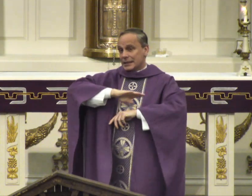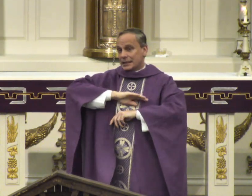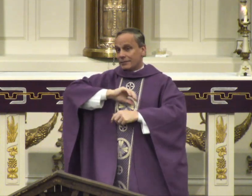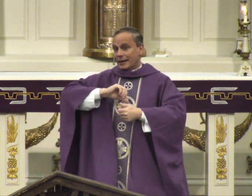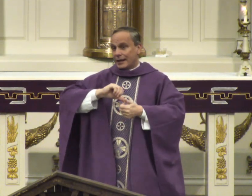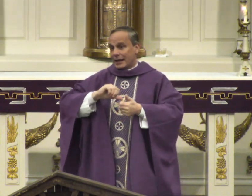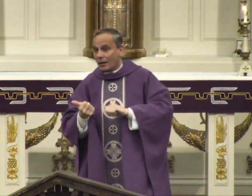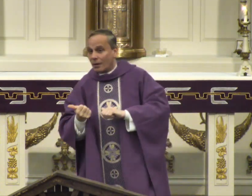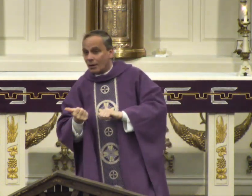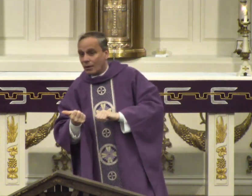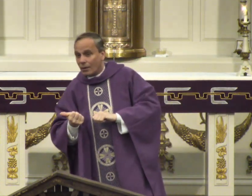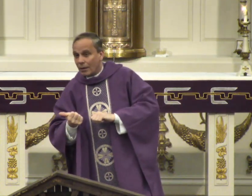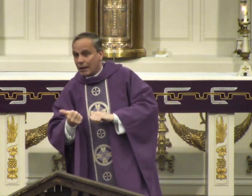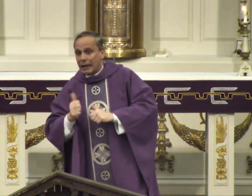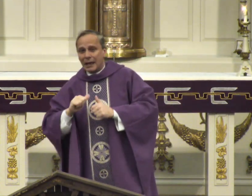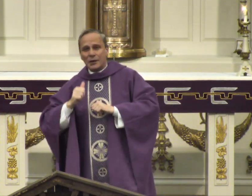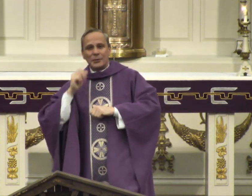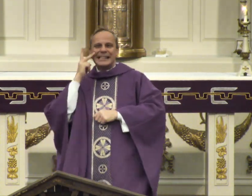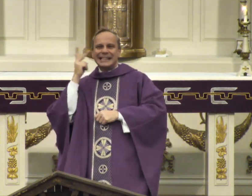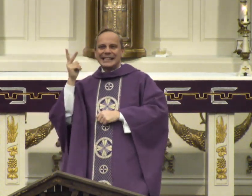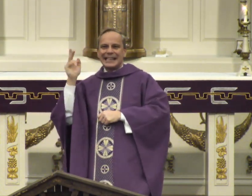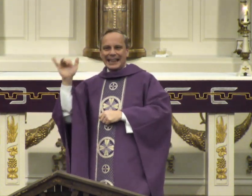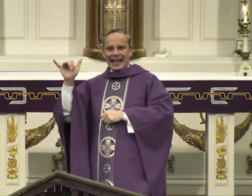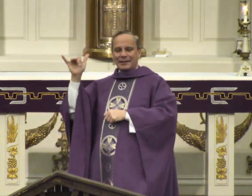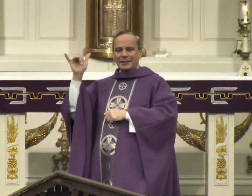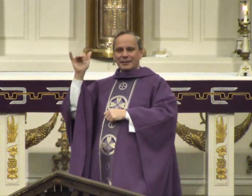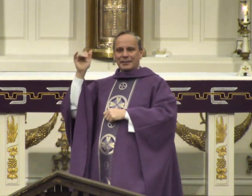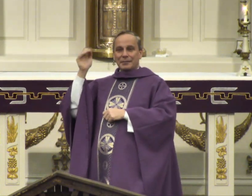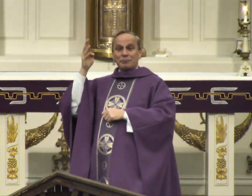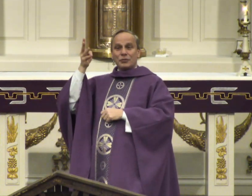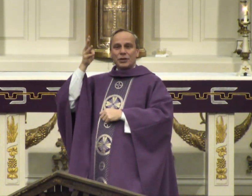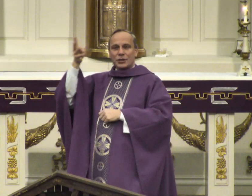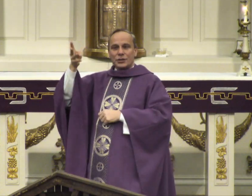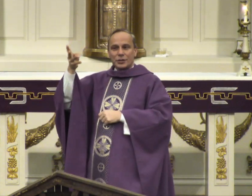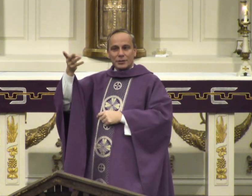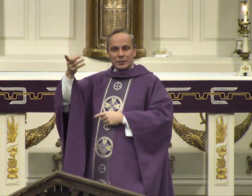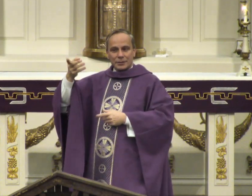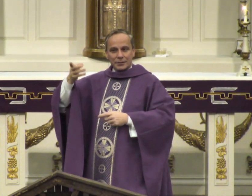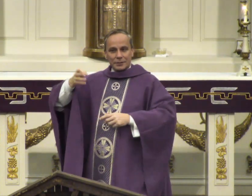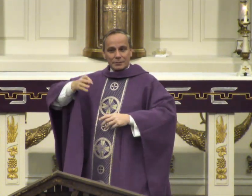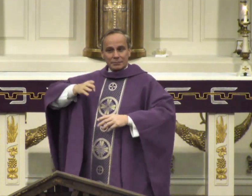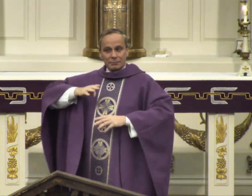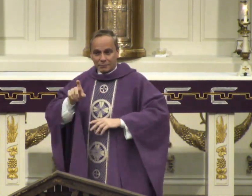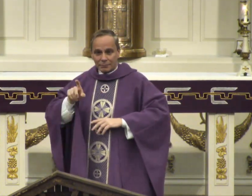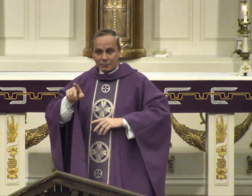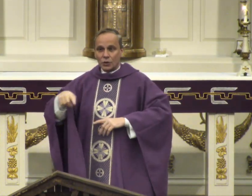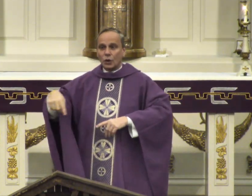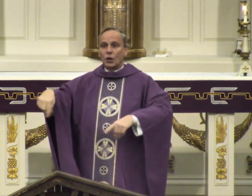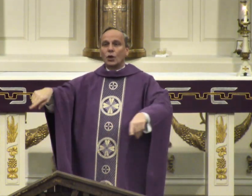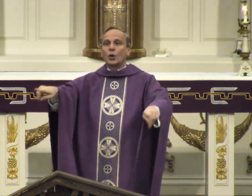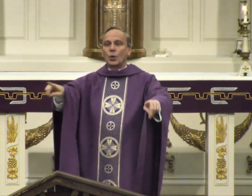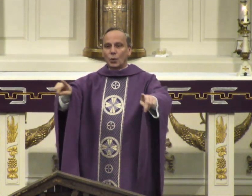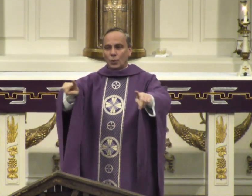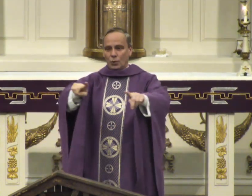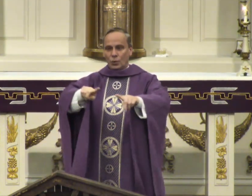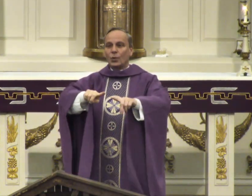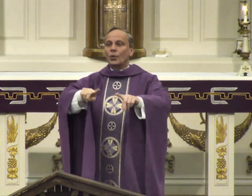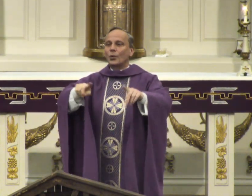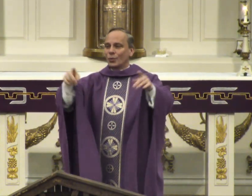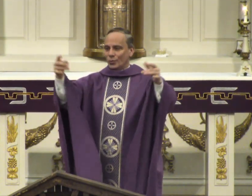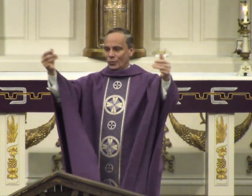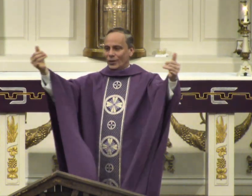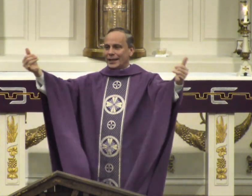about the church being universal, how do we see that satisfied? Has it been satisfied yet?